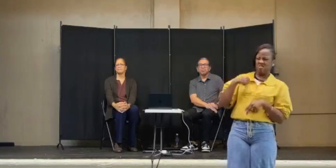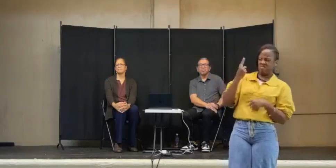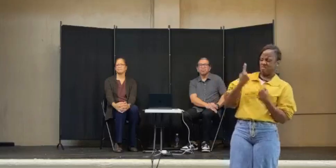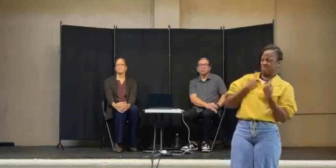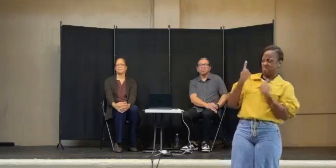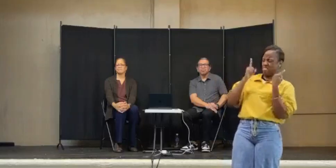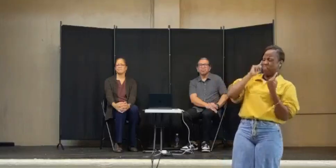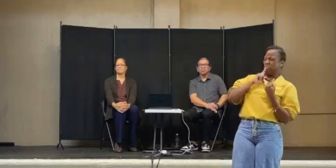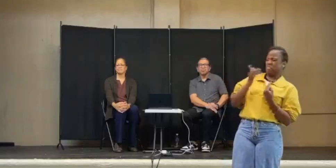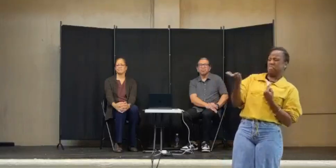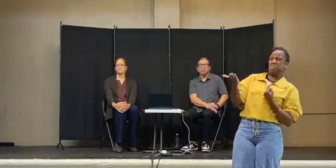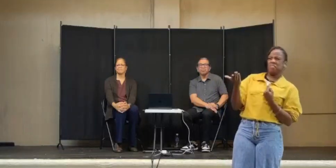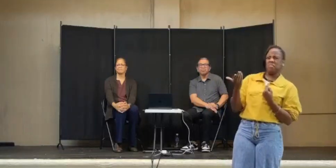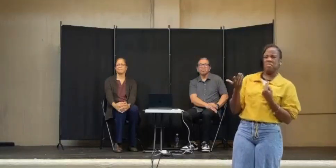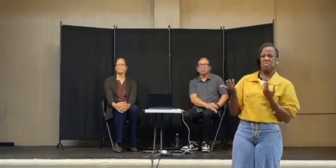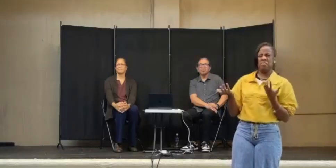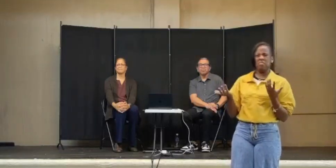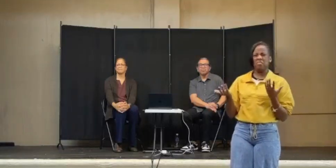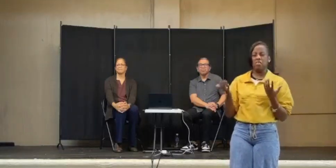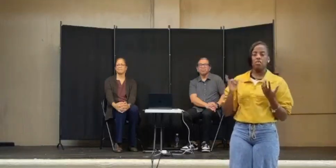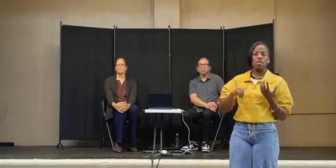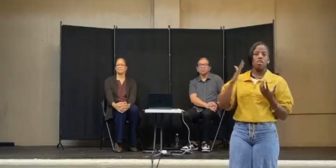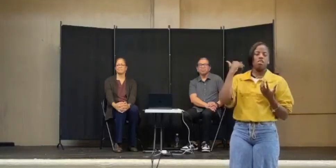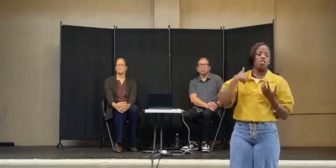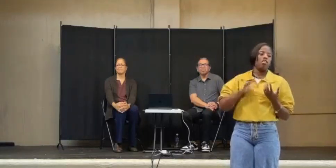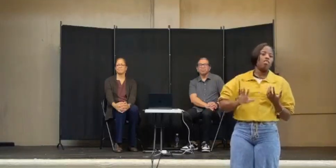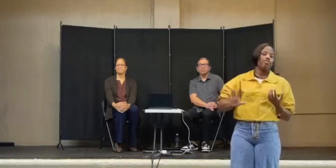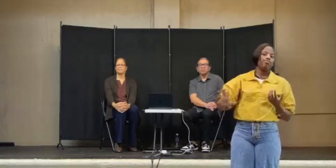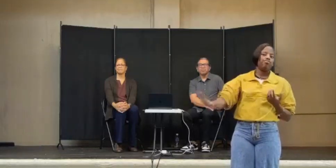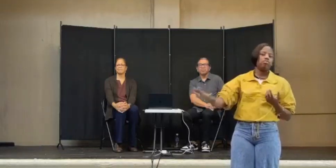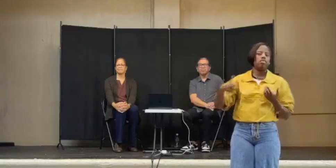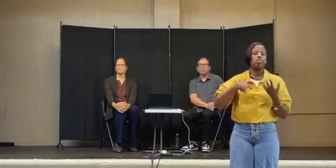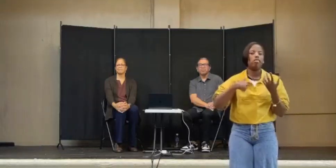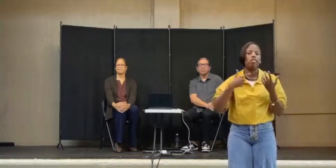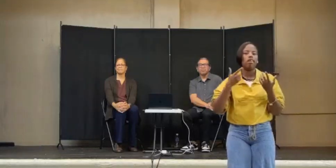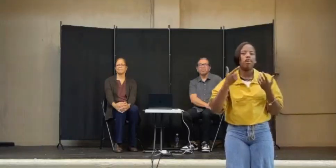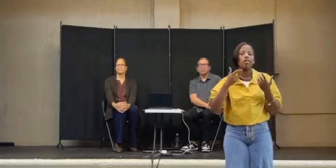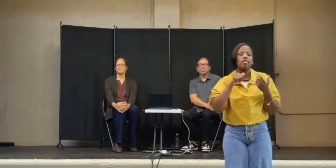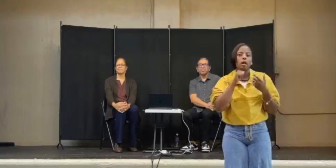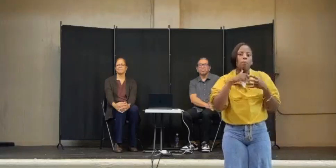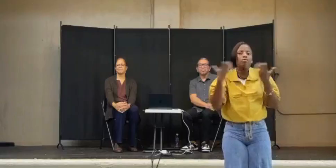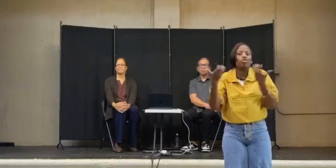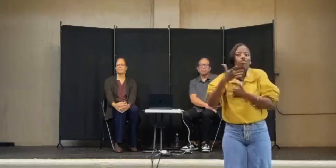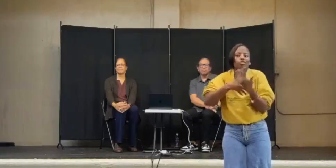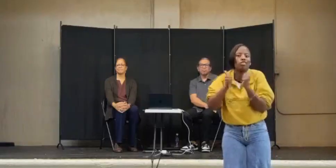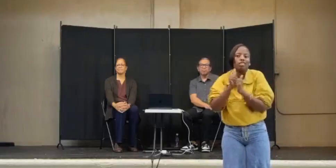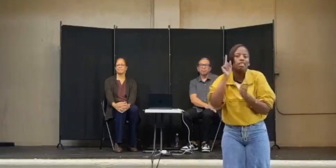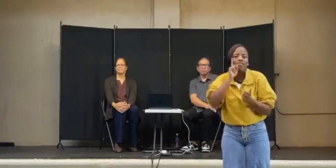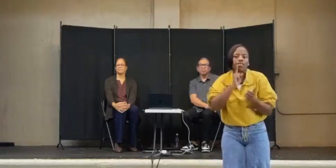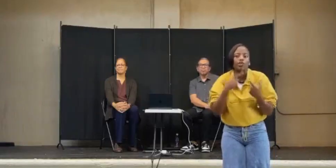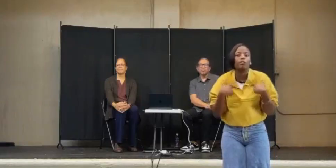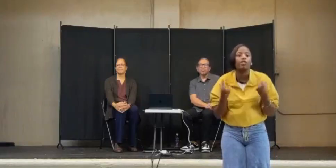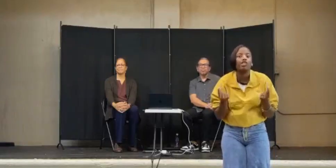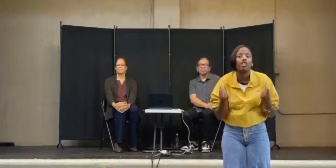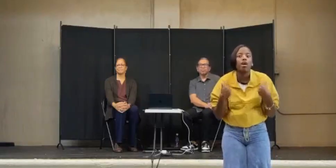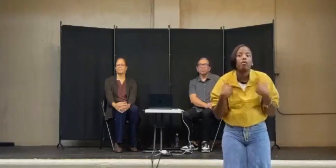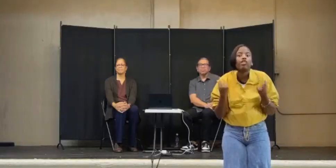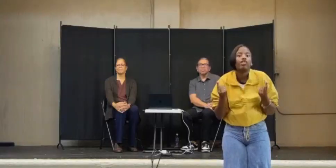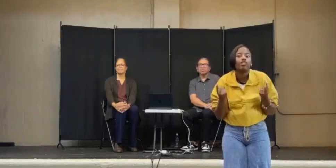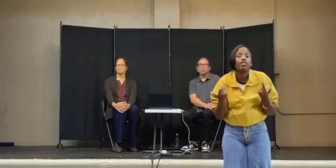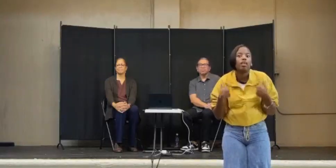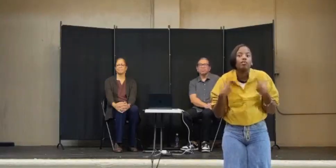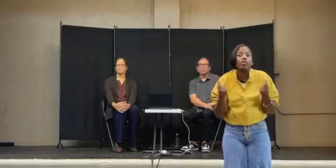don't sign American Sign Language, you sign C. And I feel like, well, you deaf people, and you're insulting me, we're both deaf. So I feel like I push them away as well.